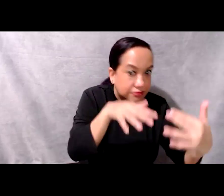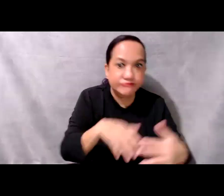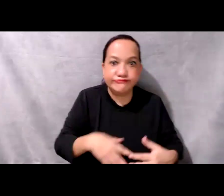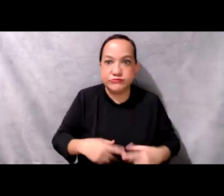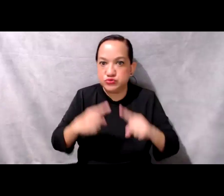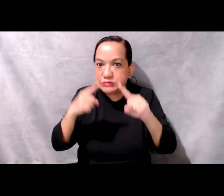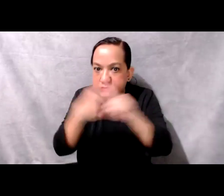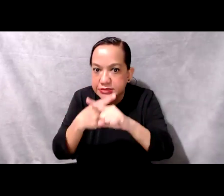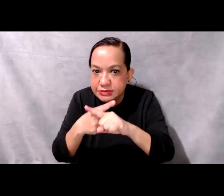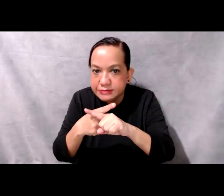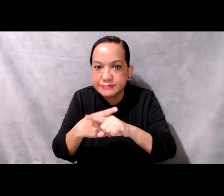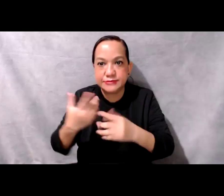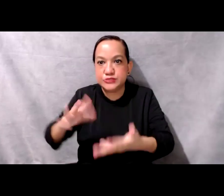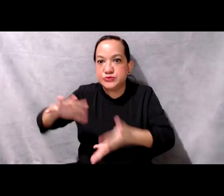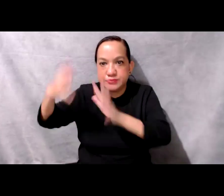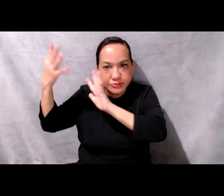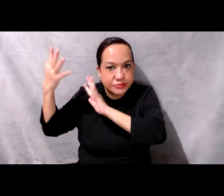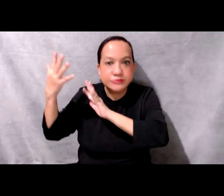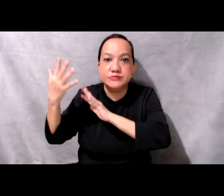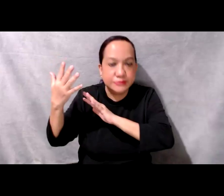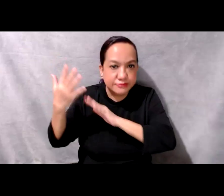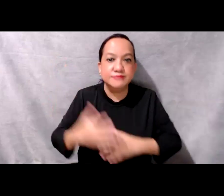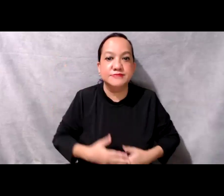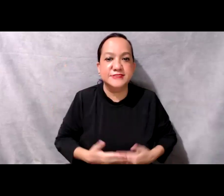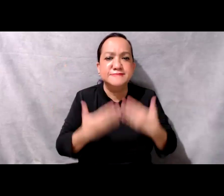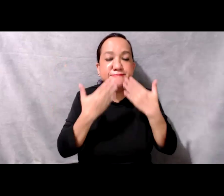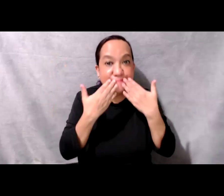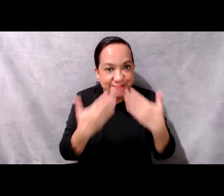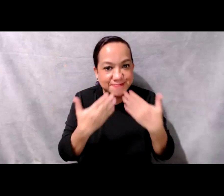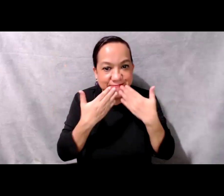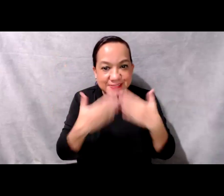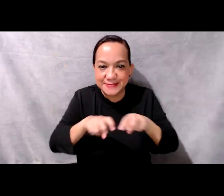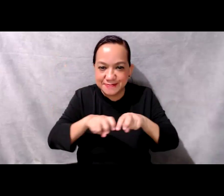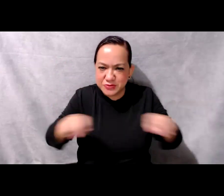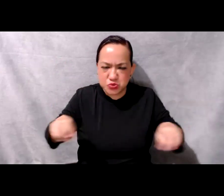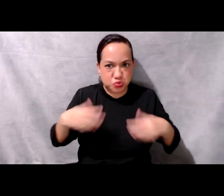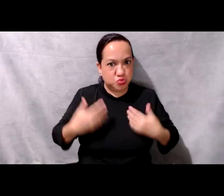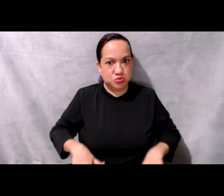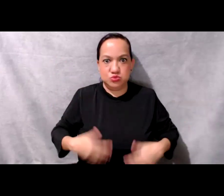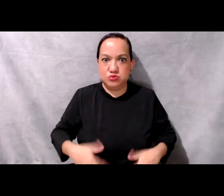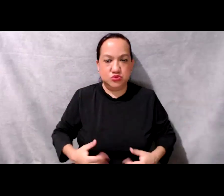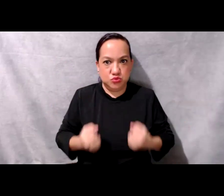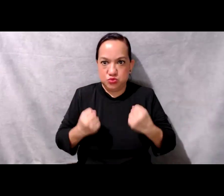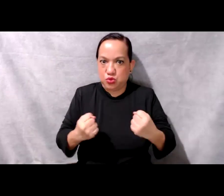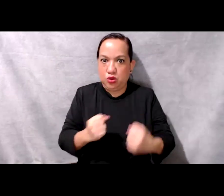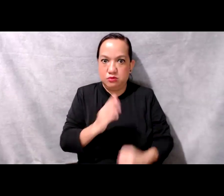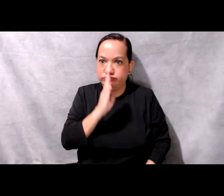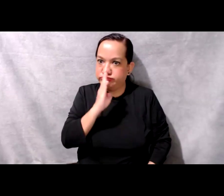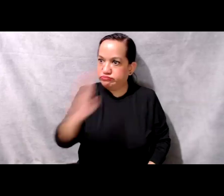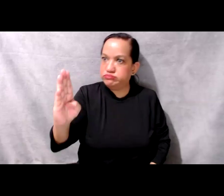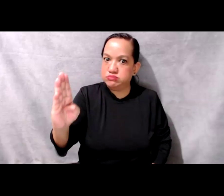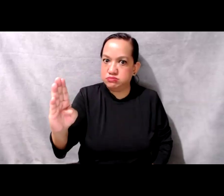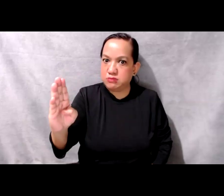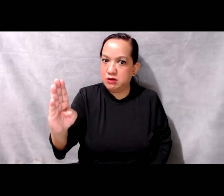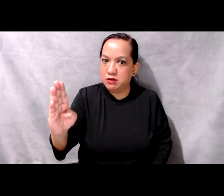you very much to all our panelists for their extremely frank and rich perspectives. And thank you to our audience for your questions and